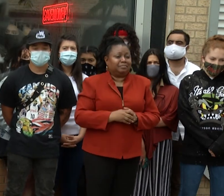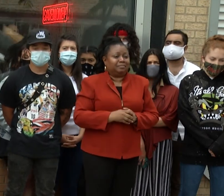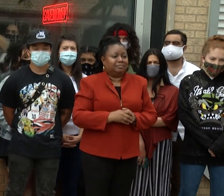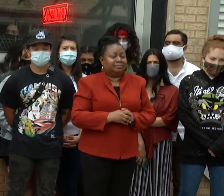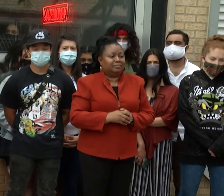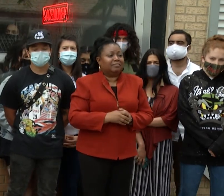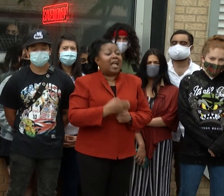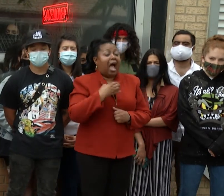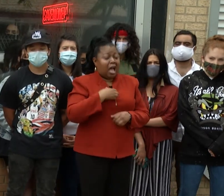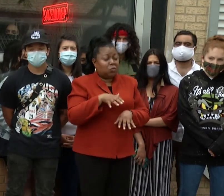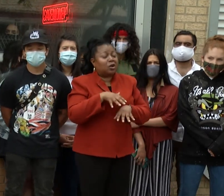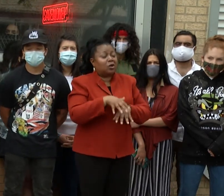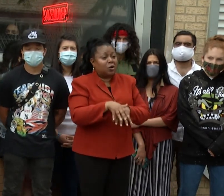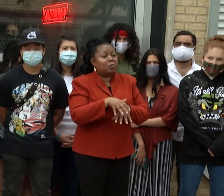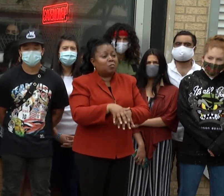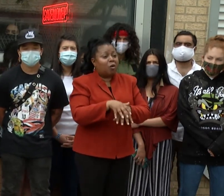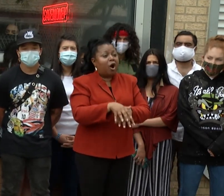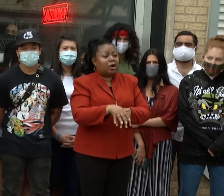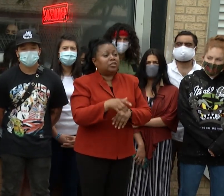I will march for